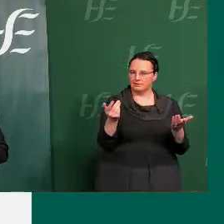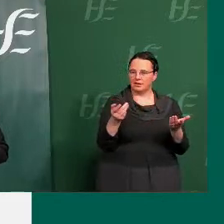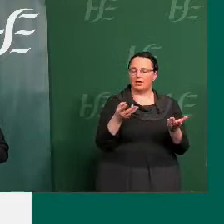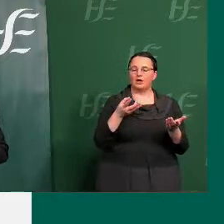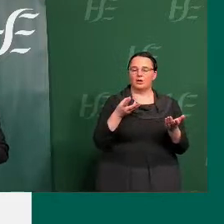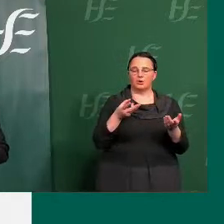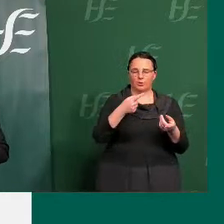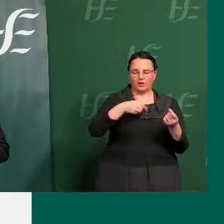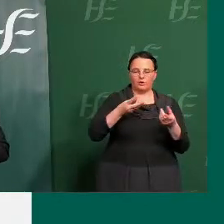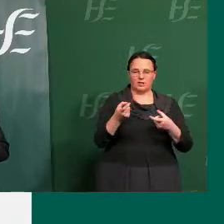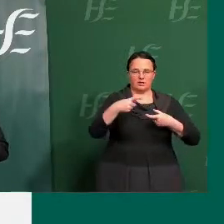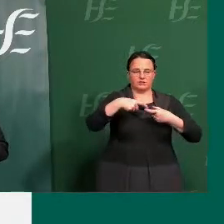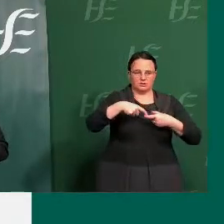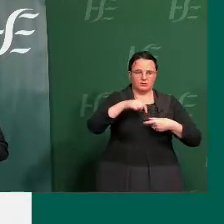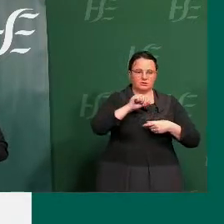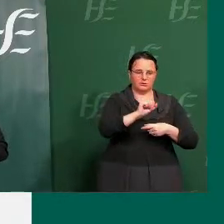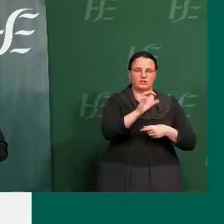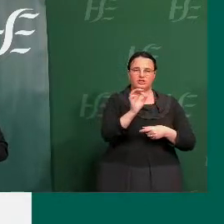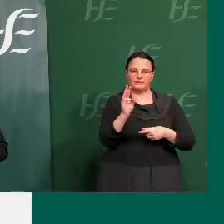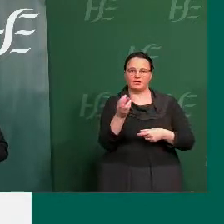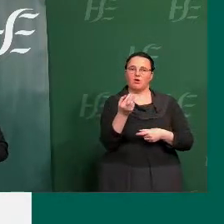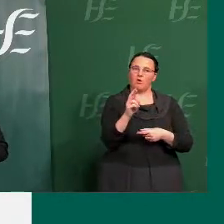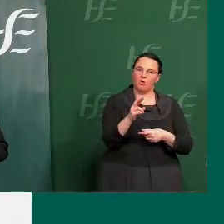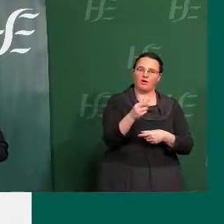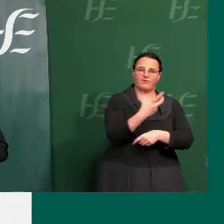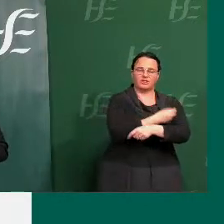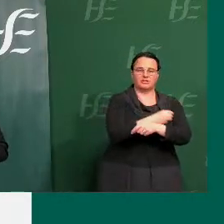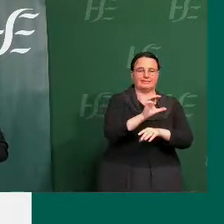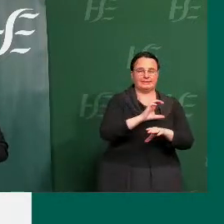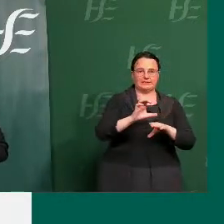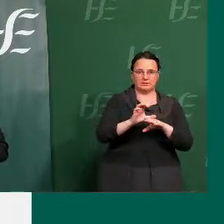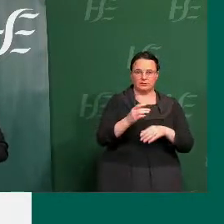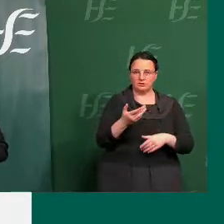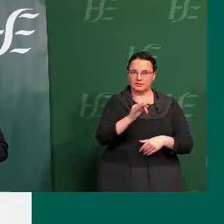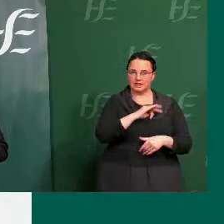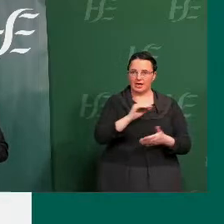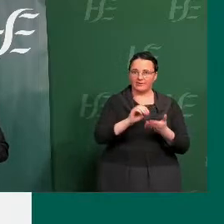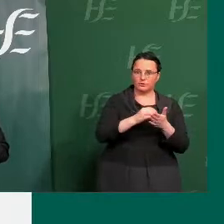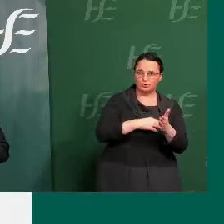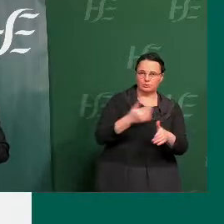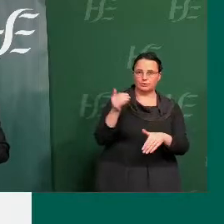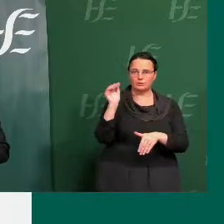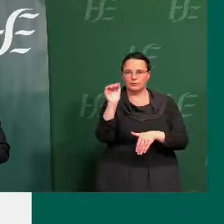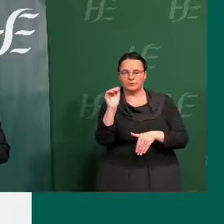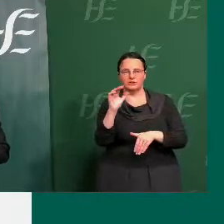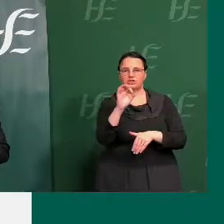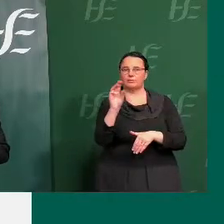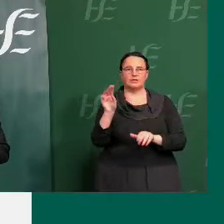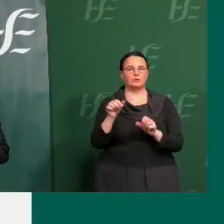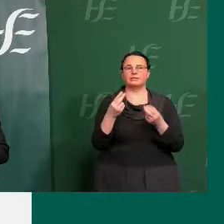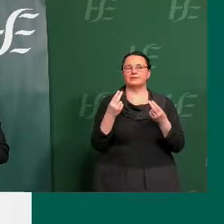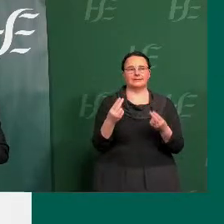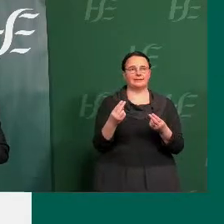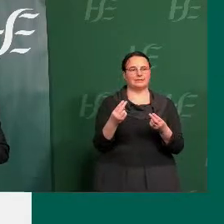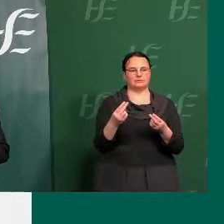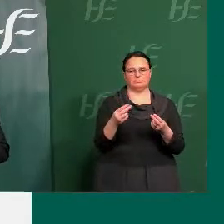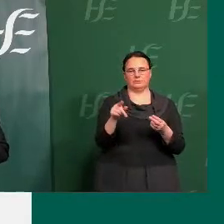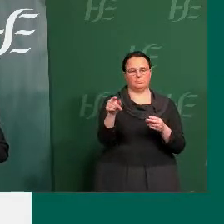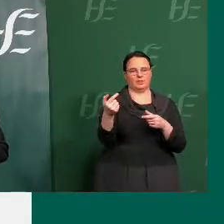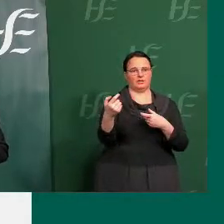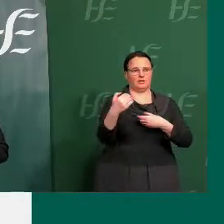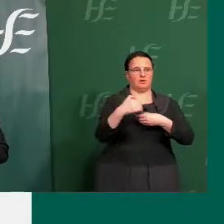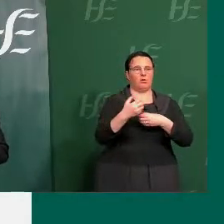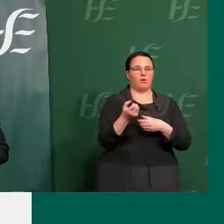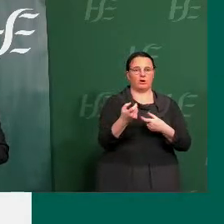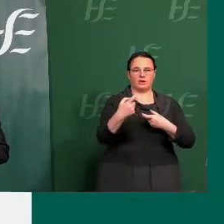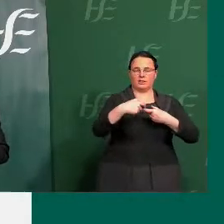GP will contact you with an offer of appointment. You should not and don't need to contact your GP and you don't need to contact